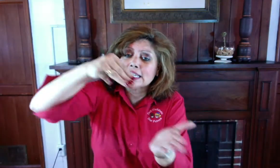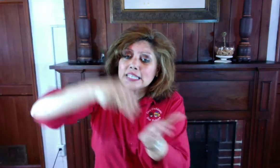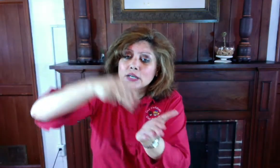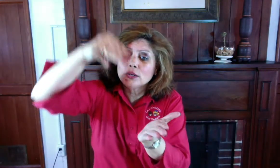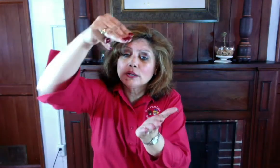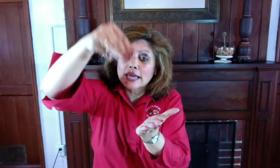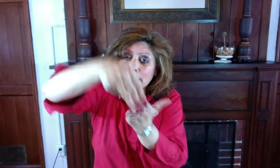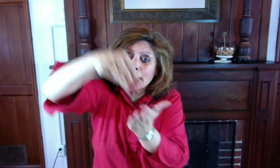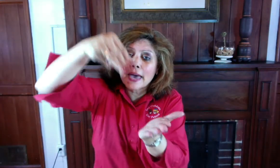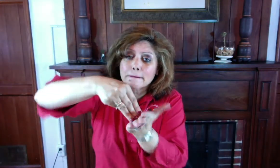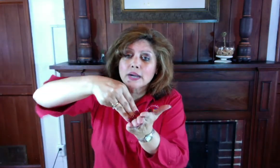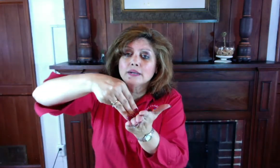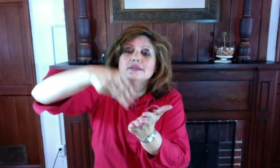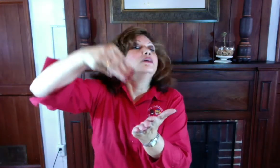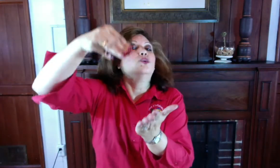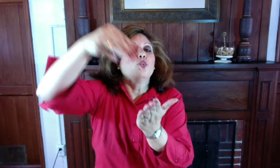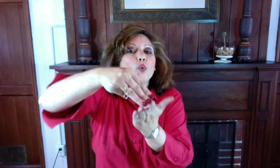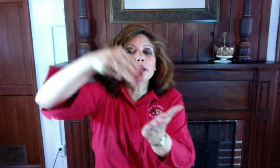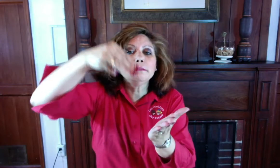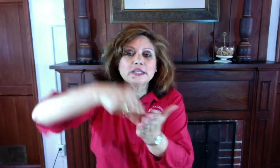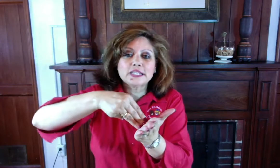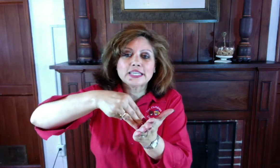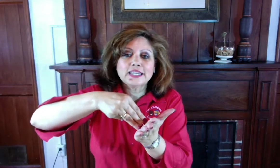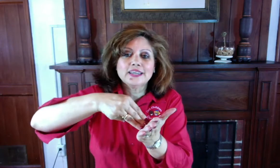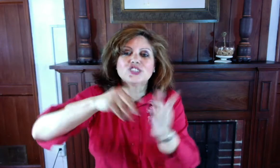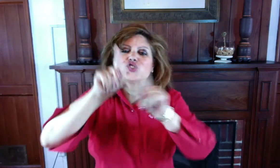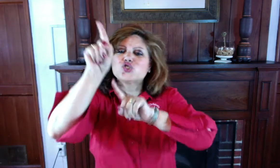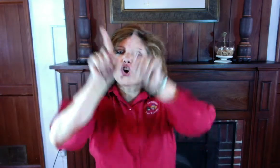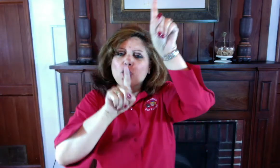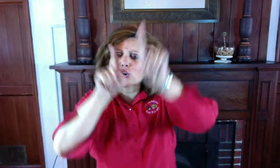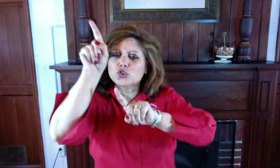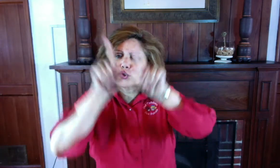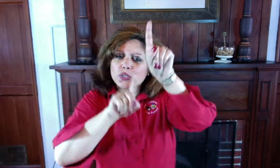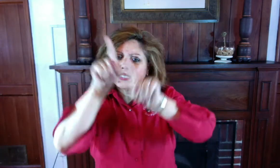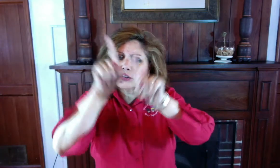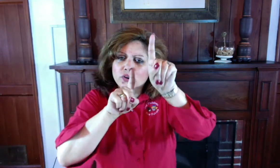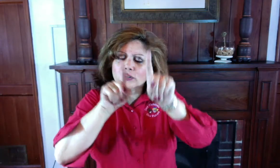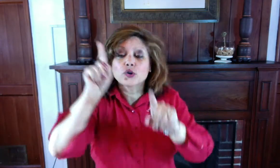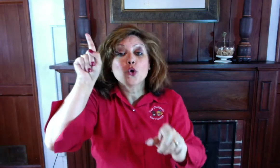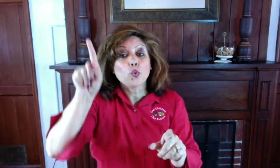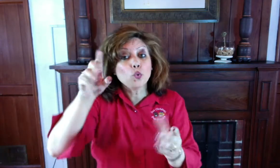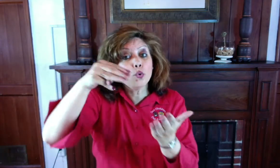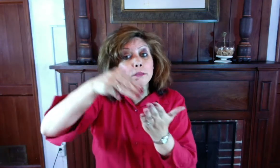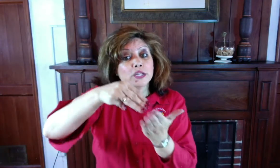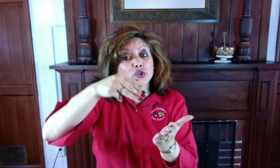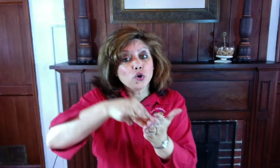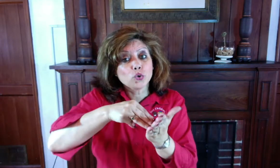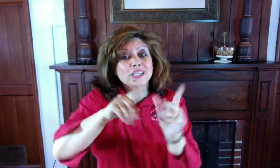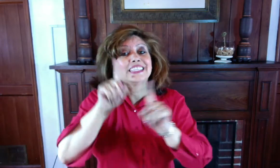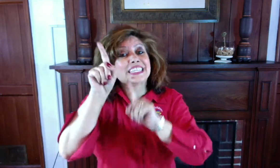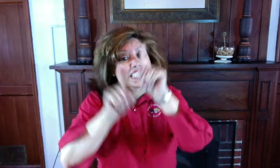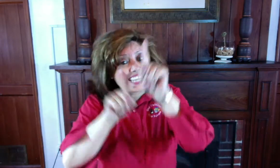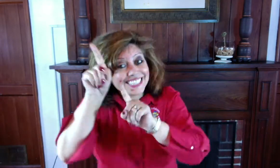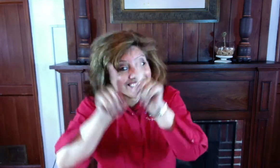1,000,000 MM, 1,000,000 stars, shooting stars. 1,000,000 de